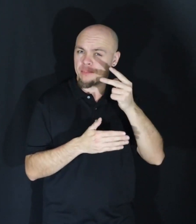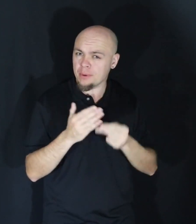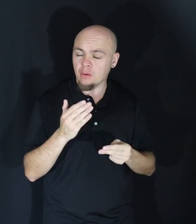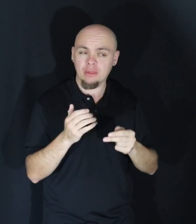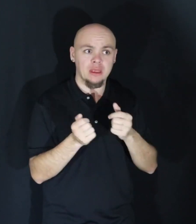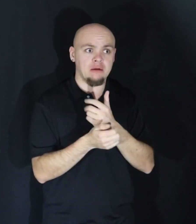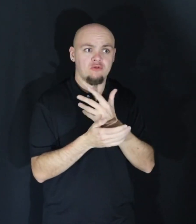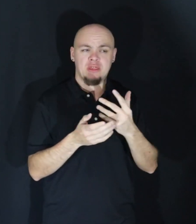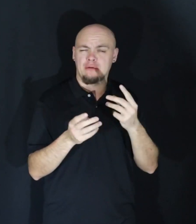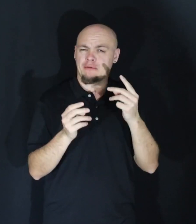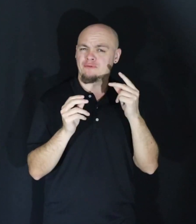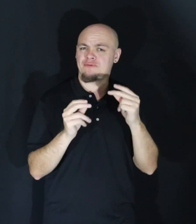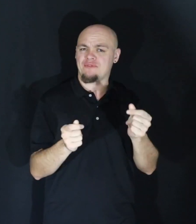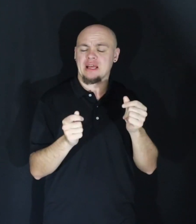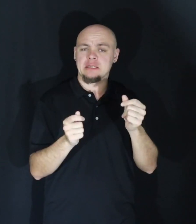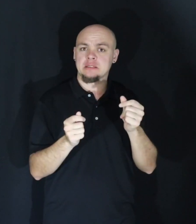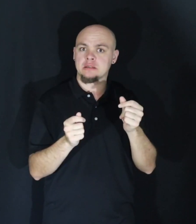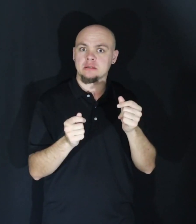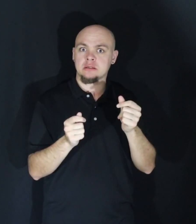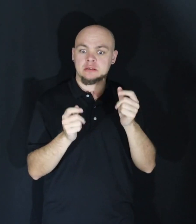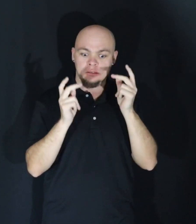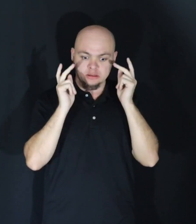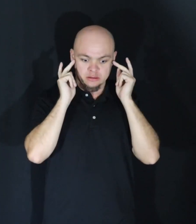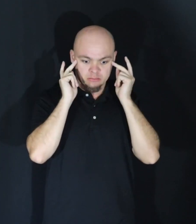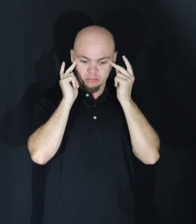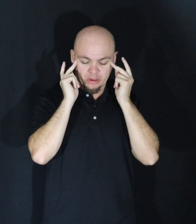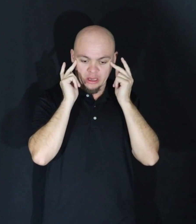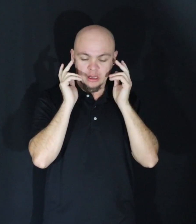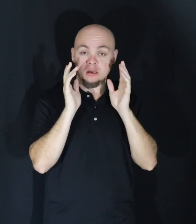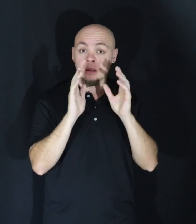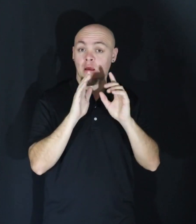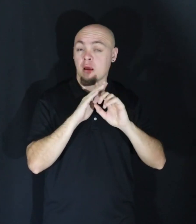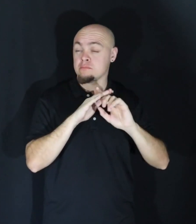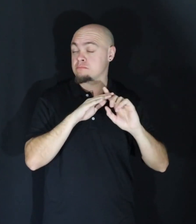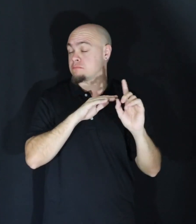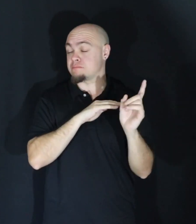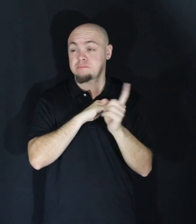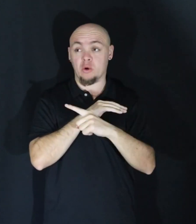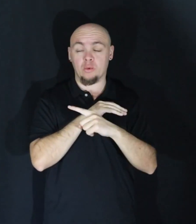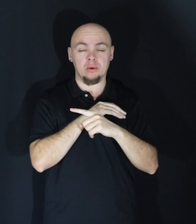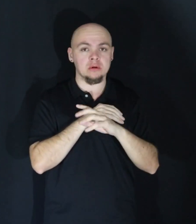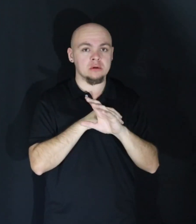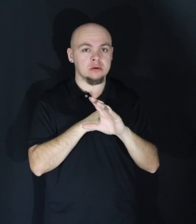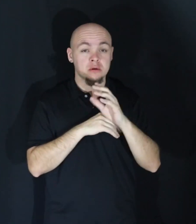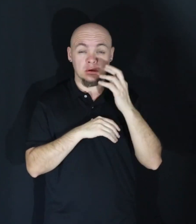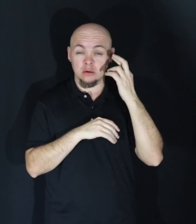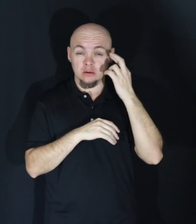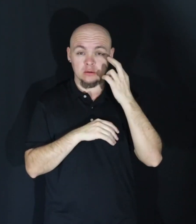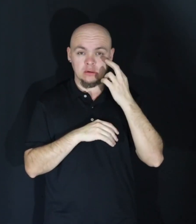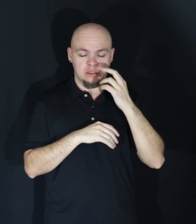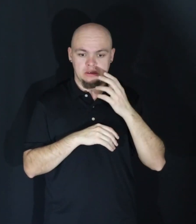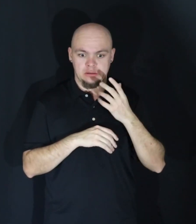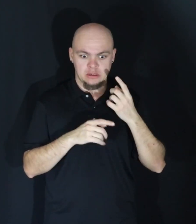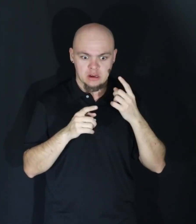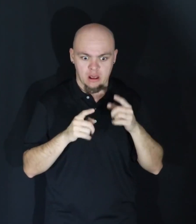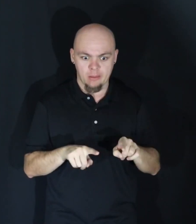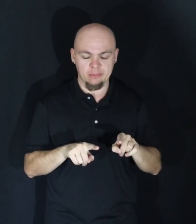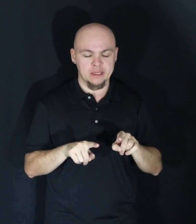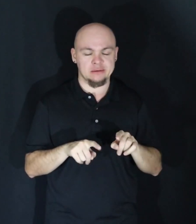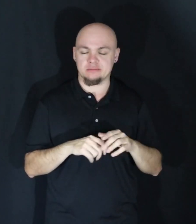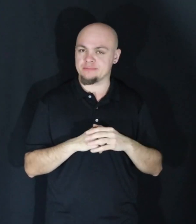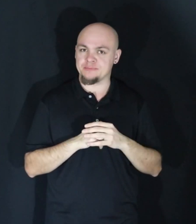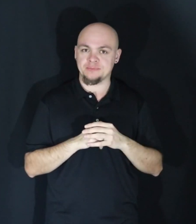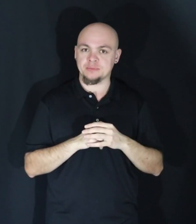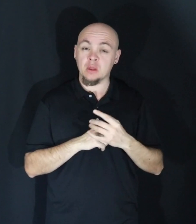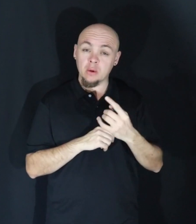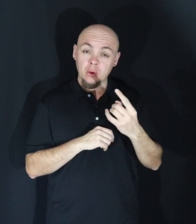so fast. I panicked and ran, not realizing what had just happened.